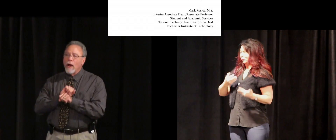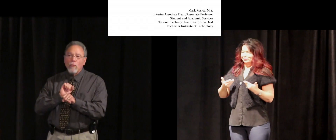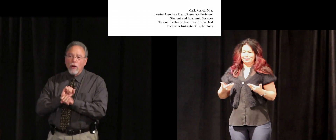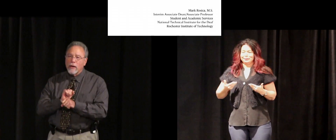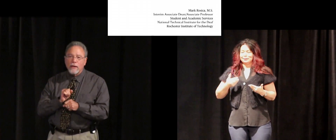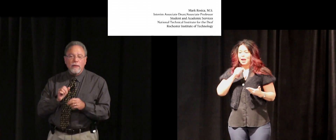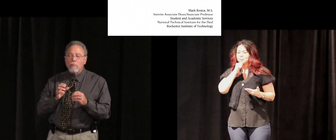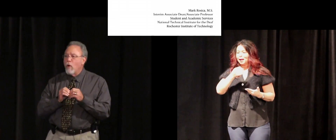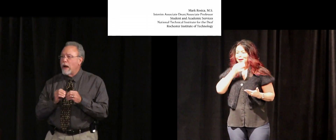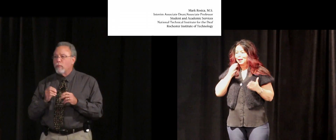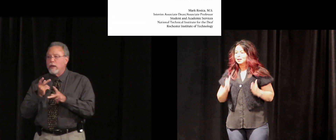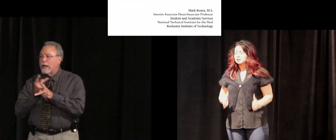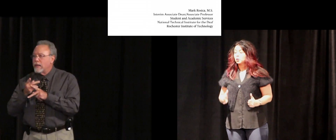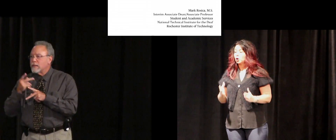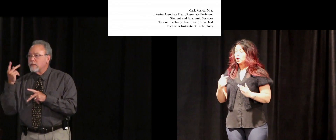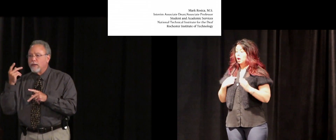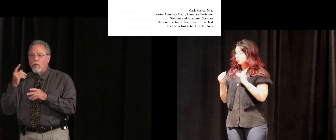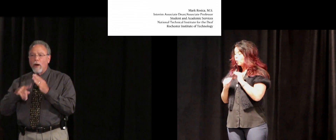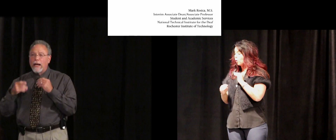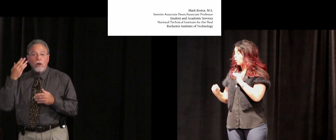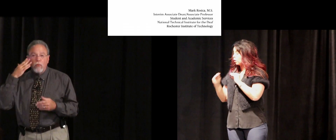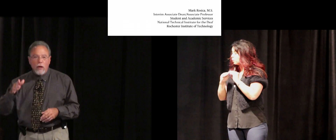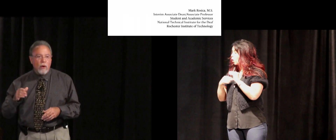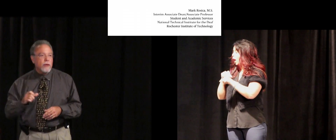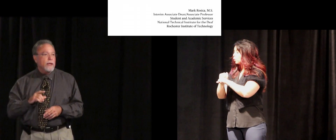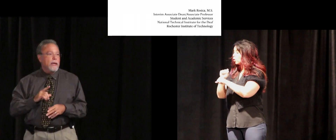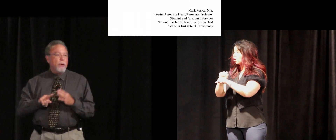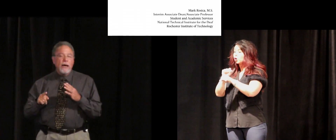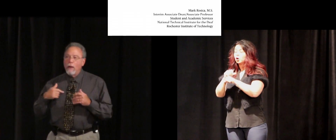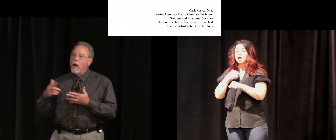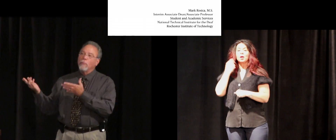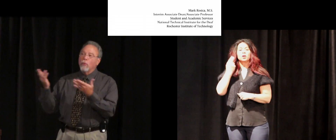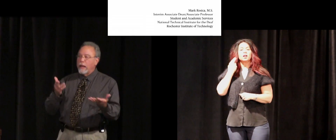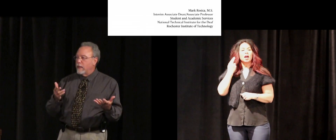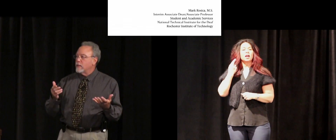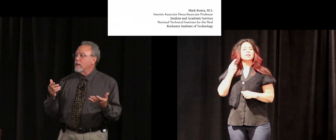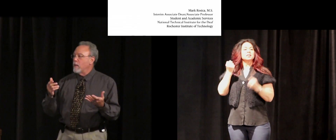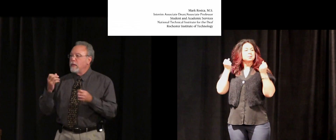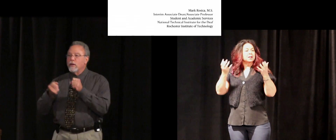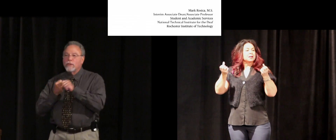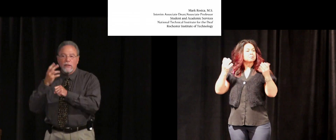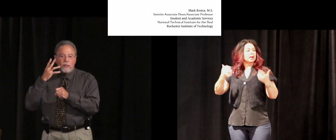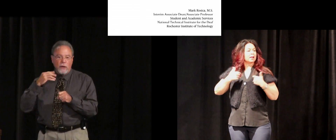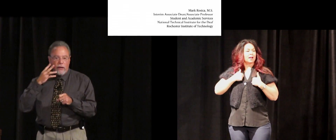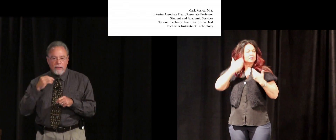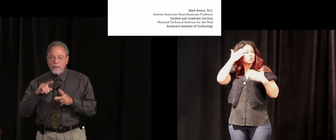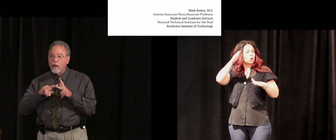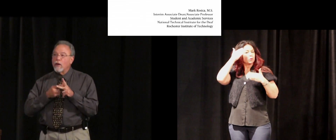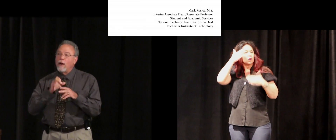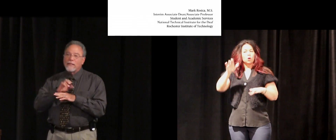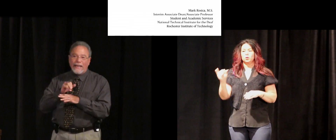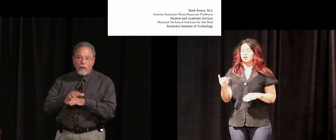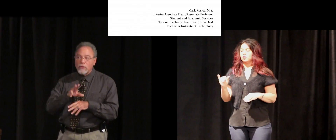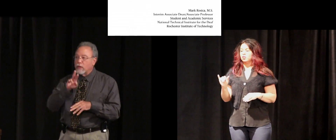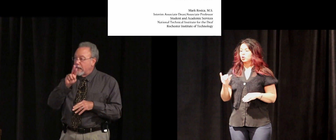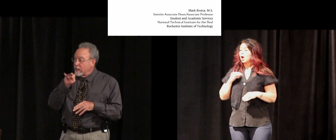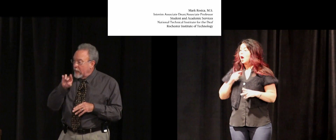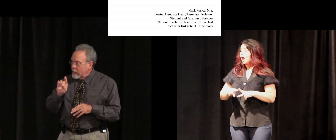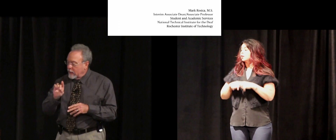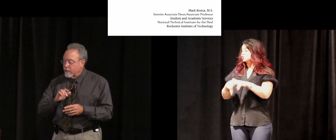Deaf mentors, great. Wow, you guys are awesome, yeah. I am a grandfather. And a